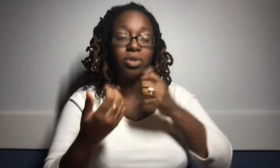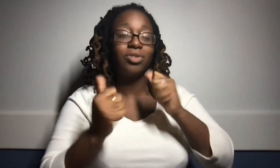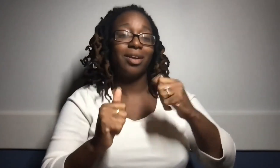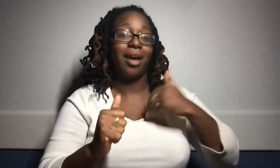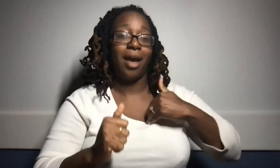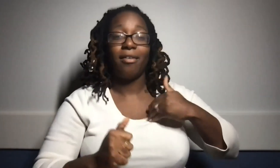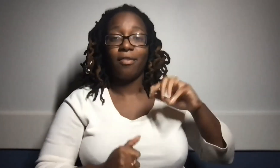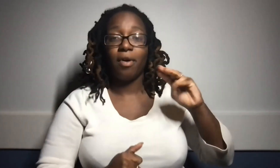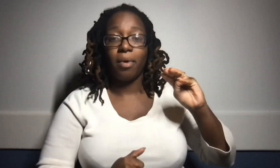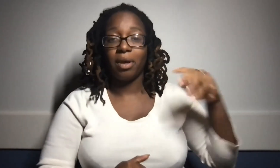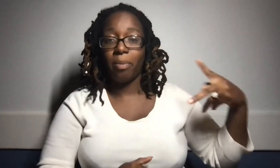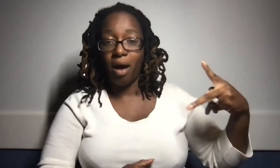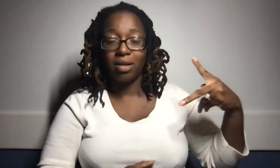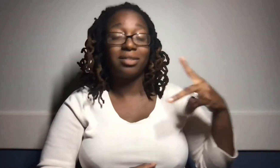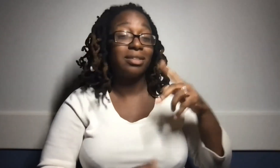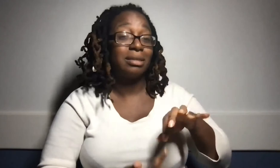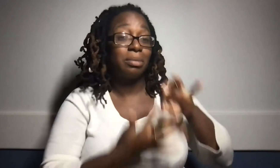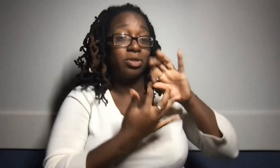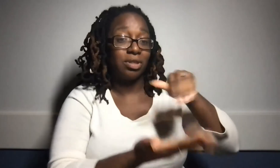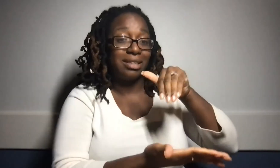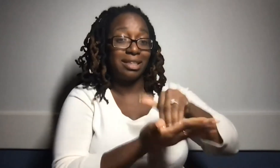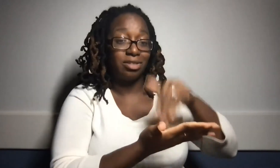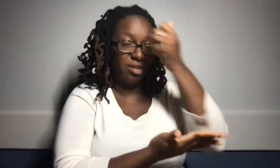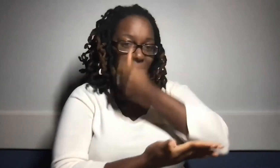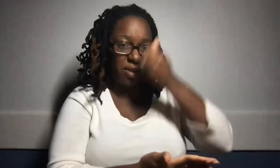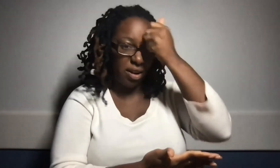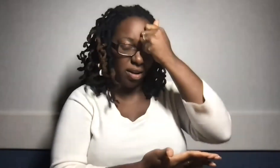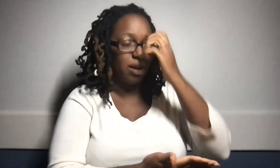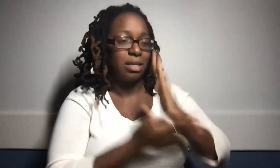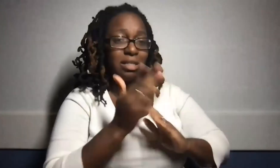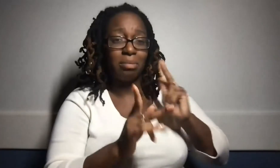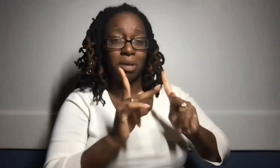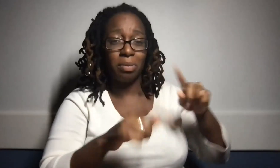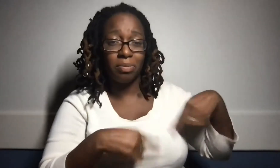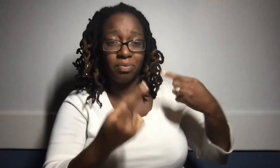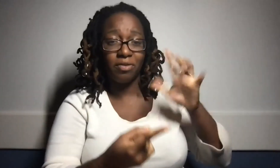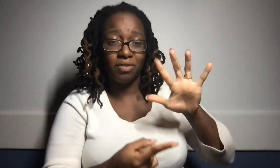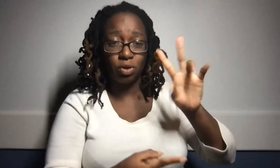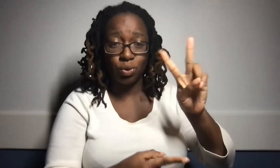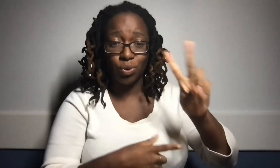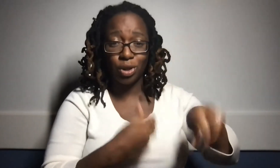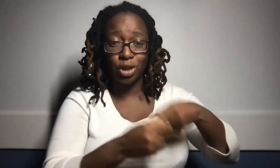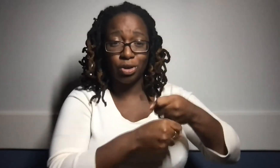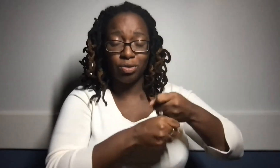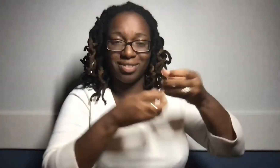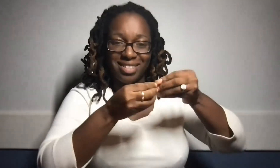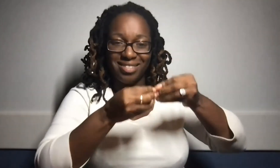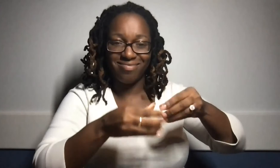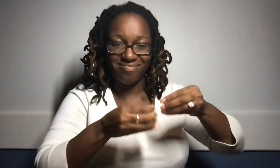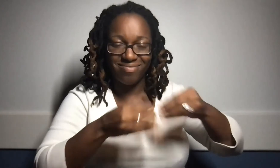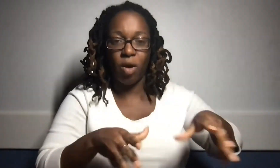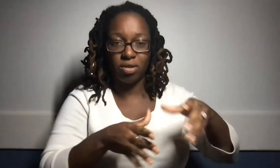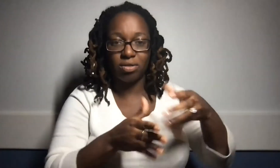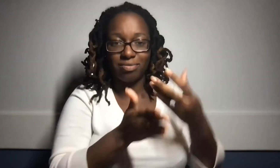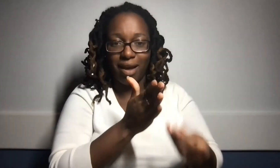and Western Africa, where people have been suffering and dying for 52 years. And at a minimum, get the vaccine to people, get treatment to